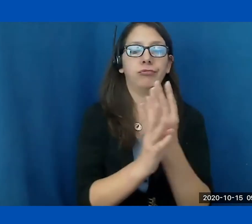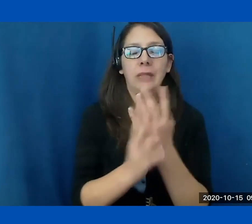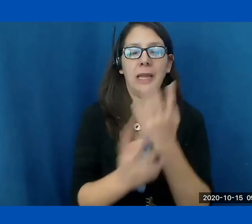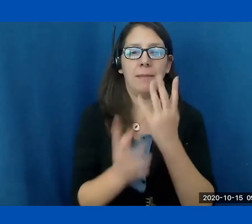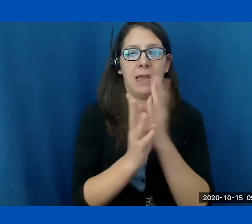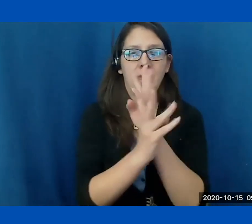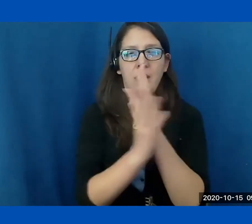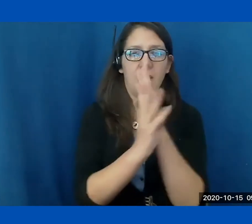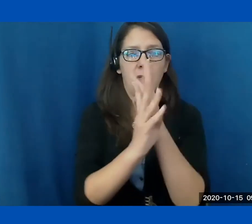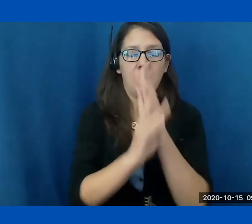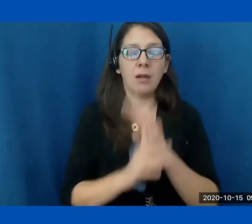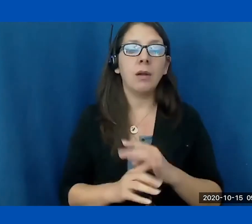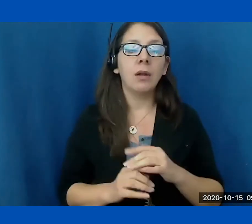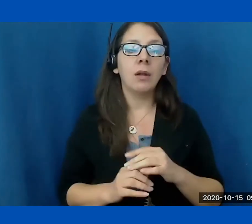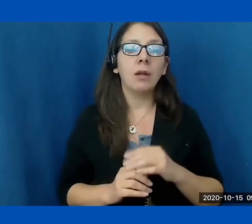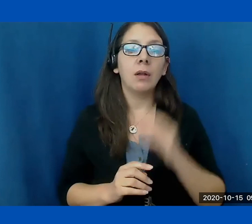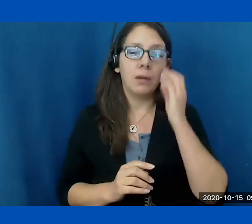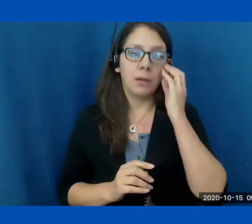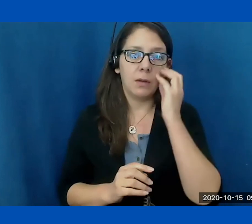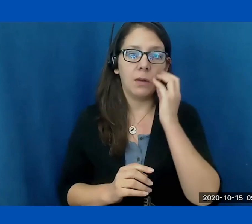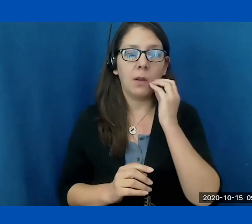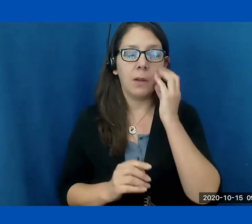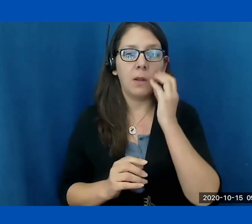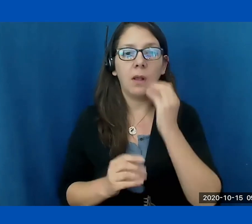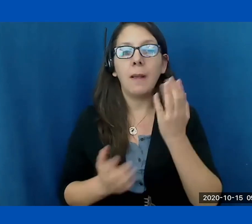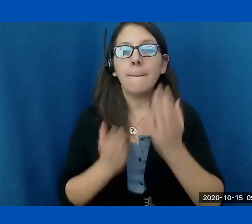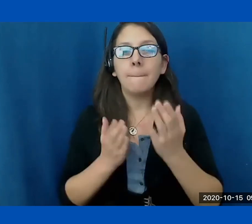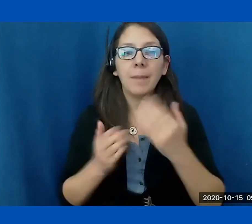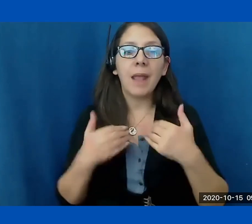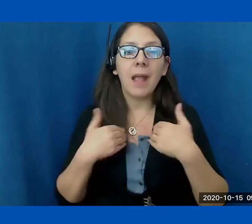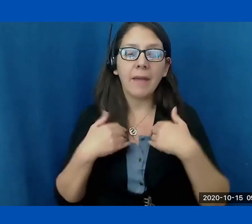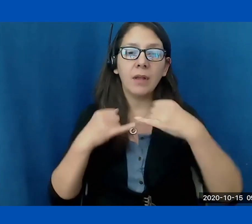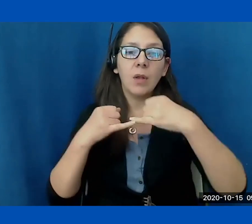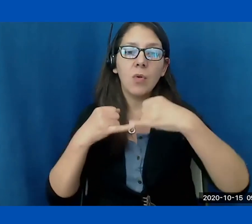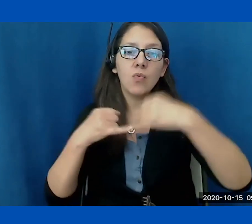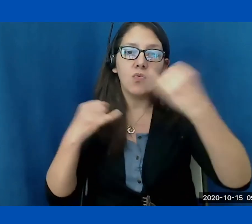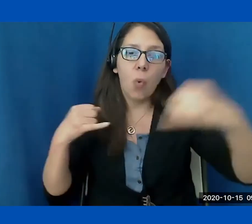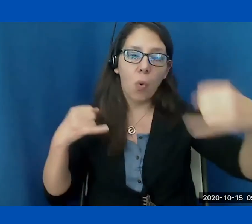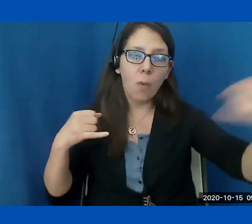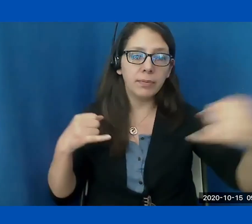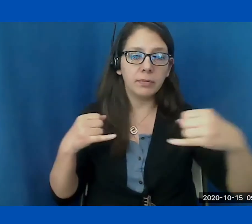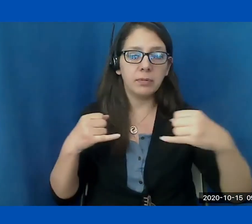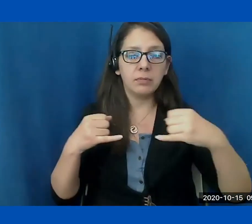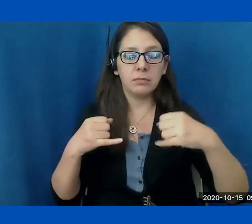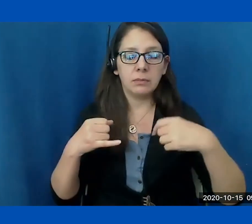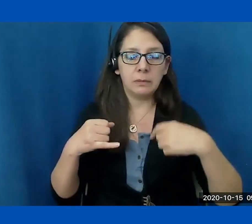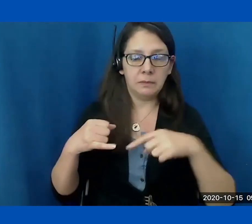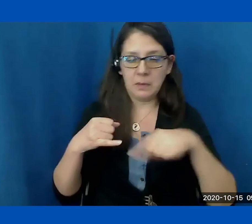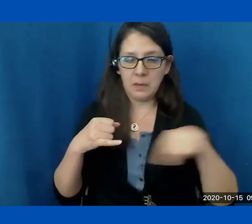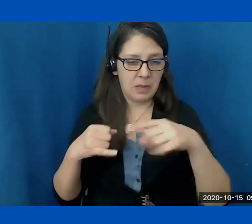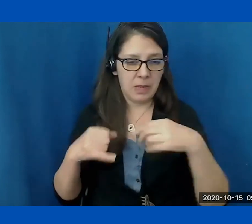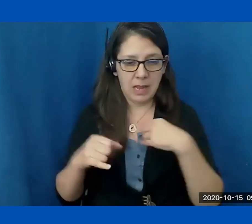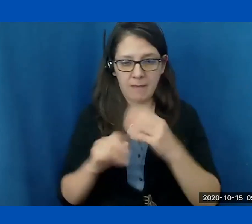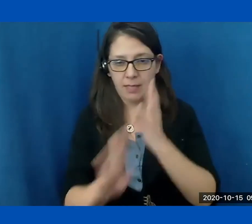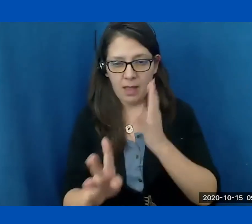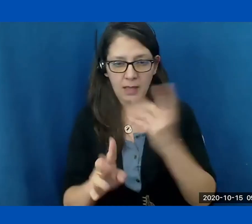these stanchions where they hang ropes where lines, you know, usually form, and I'll follow those up. So kind of, I